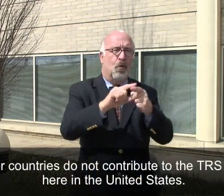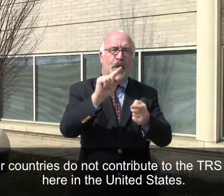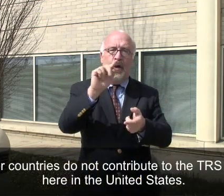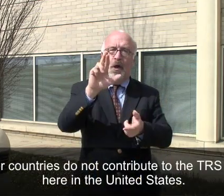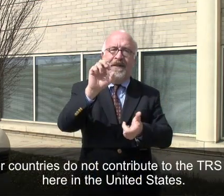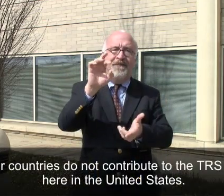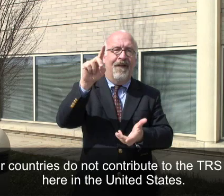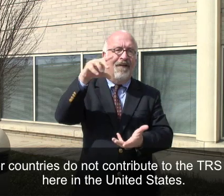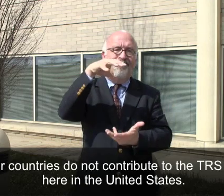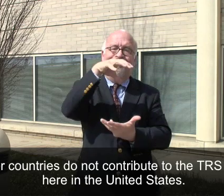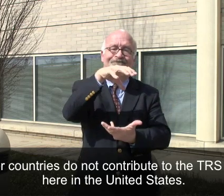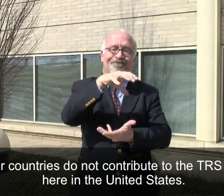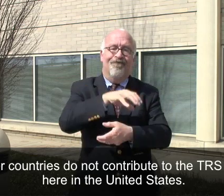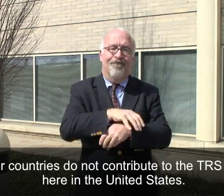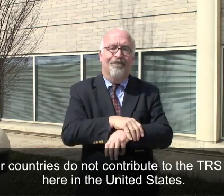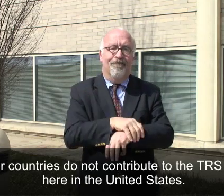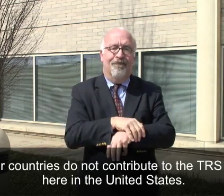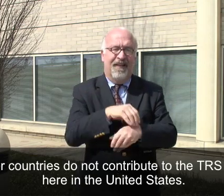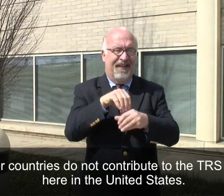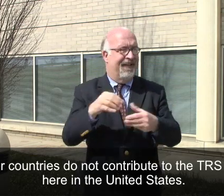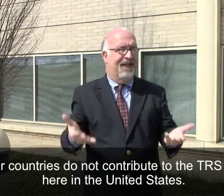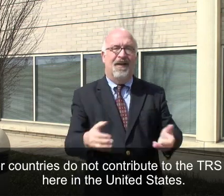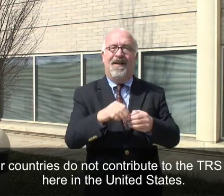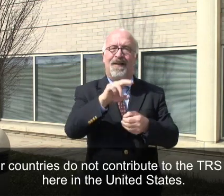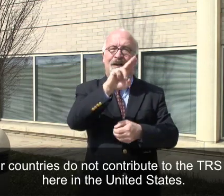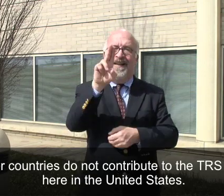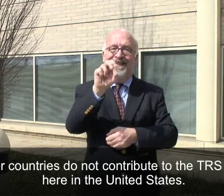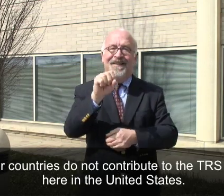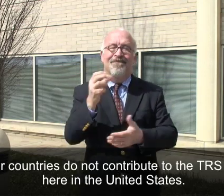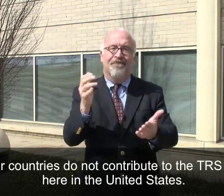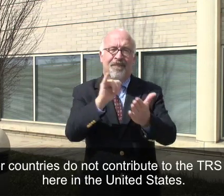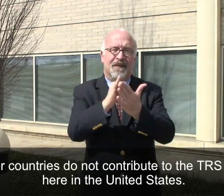contribute to the TRS fund here in the United States.